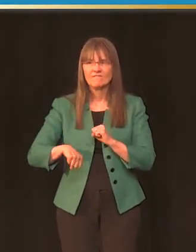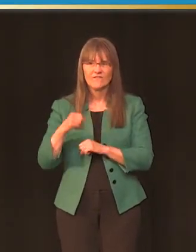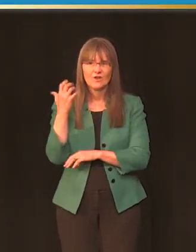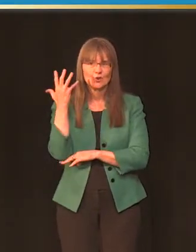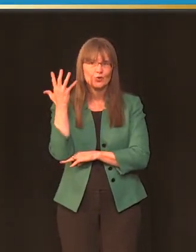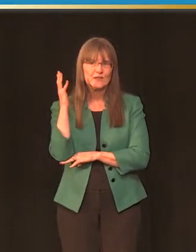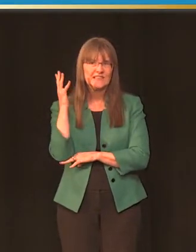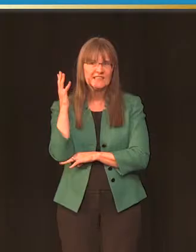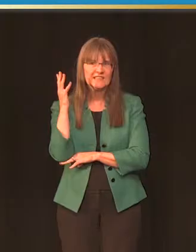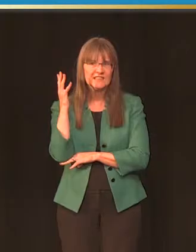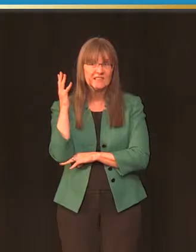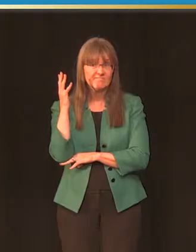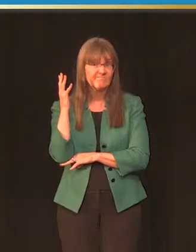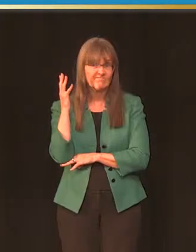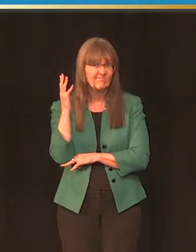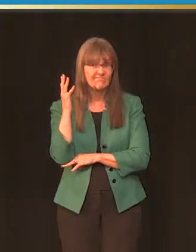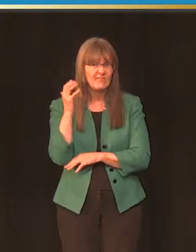They are very tough trees.